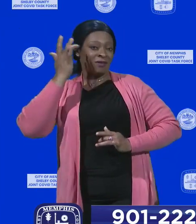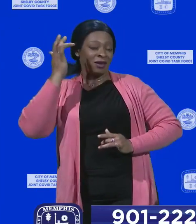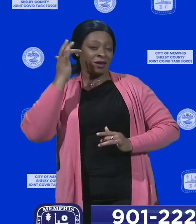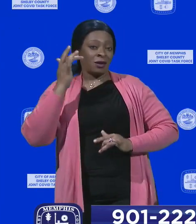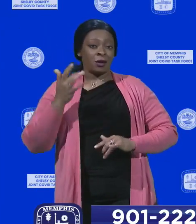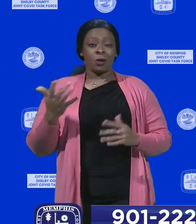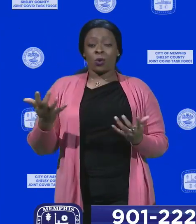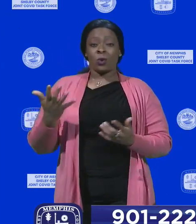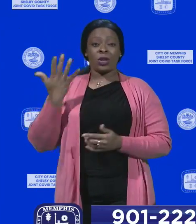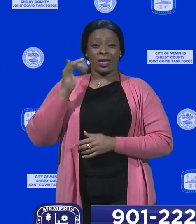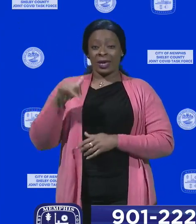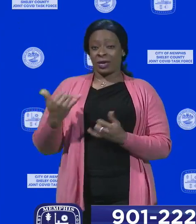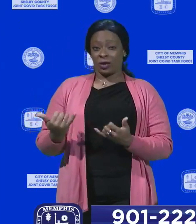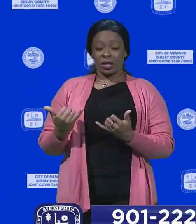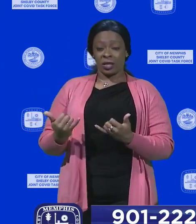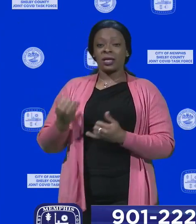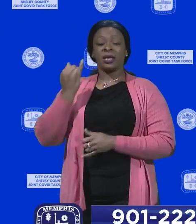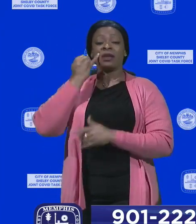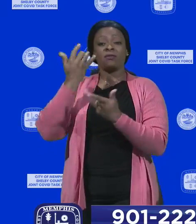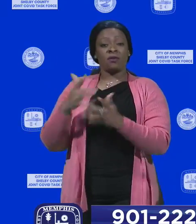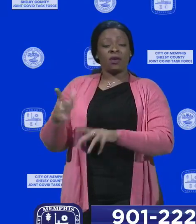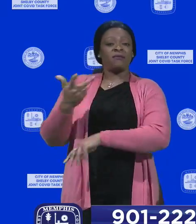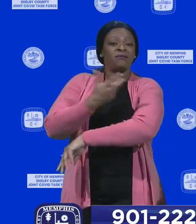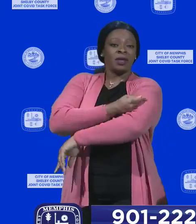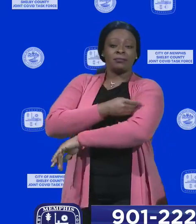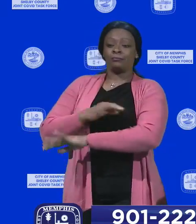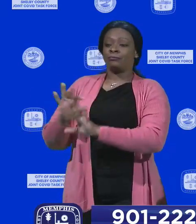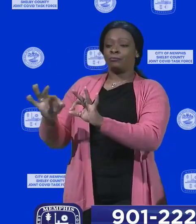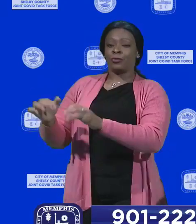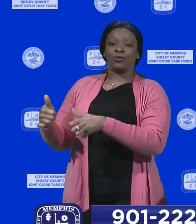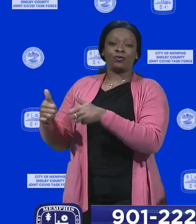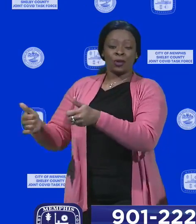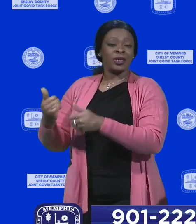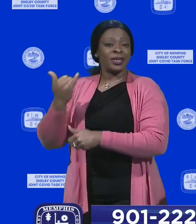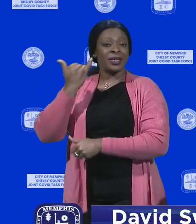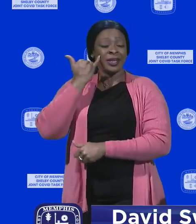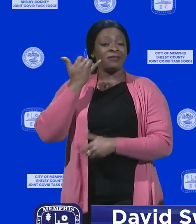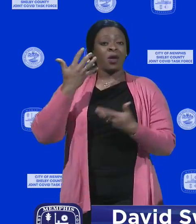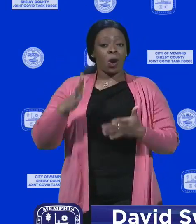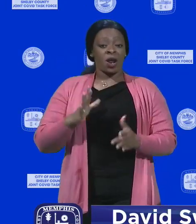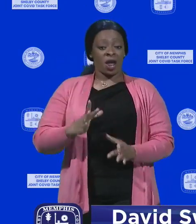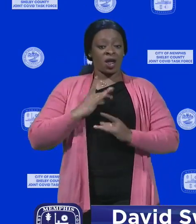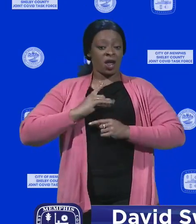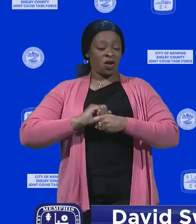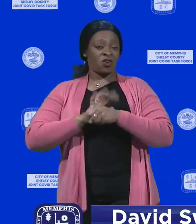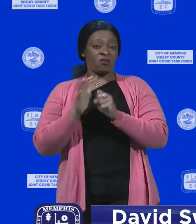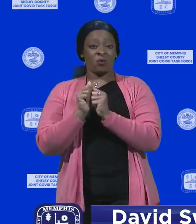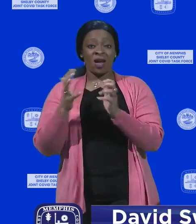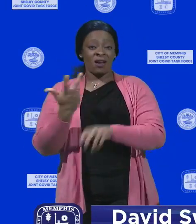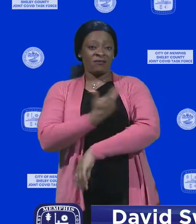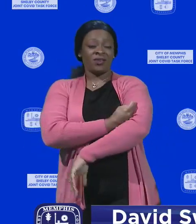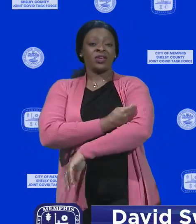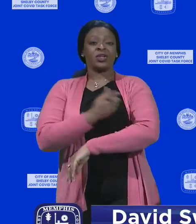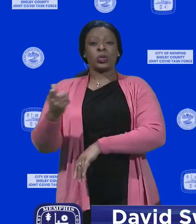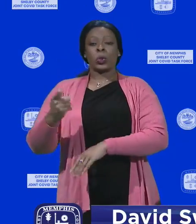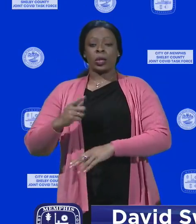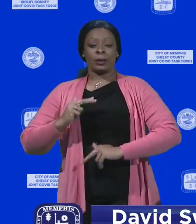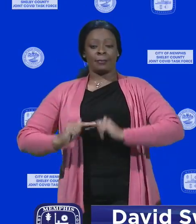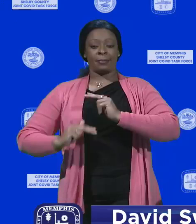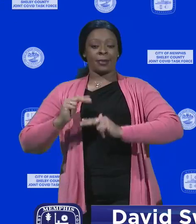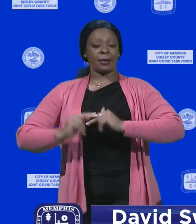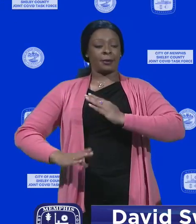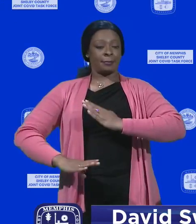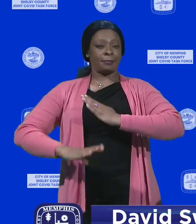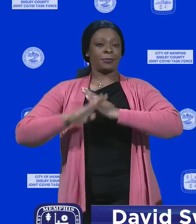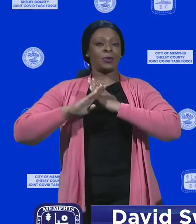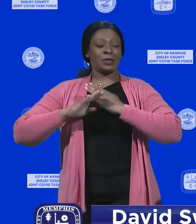where we are right now is that if you're vaccinated, you're doing great. If you've had it, you have a level of immunity in your